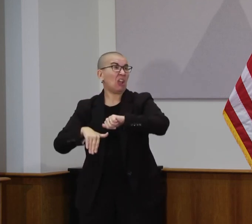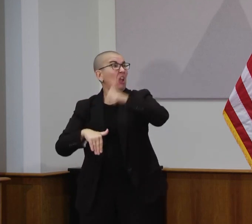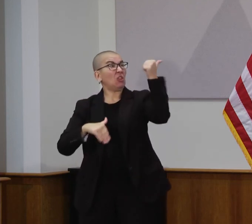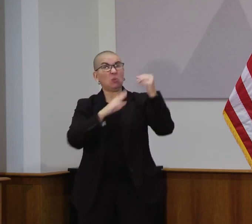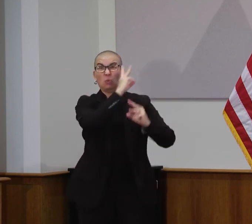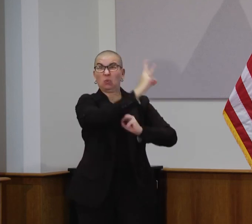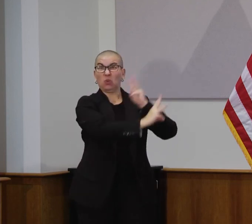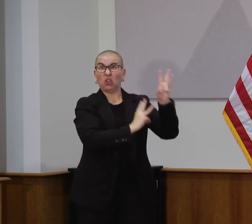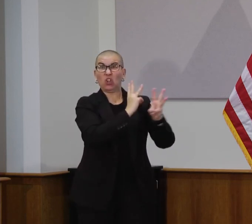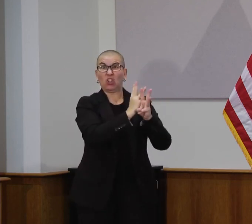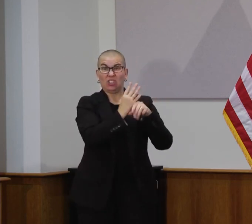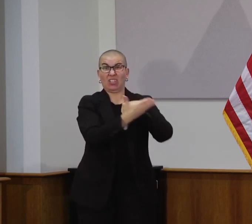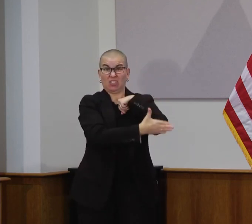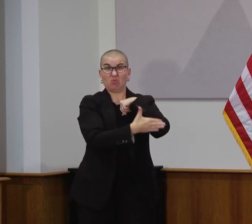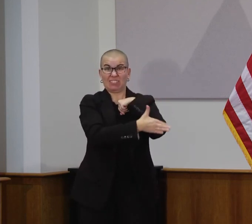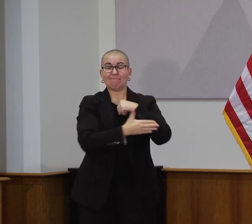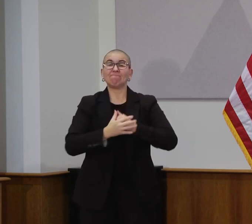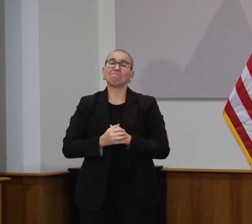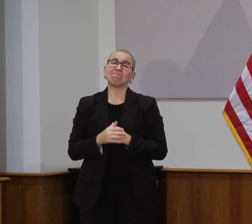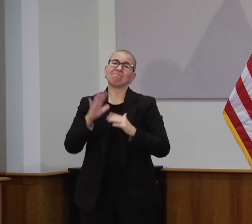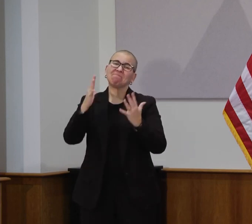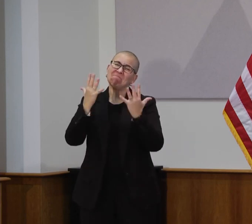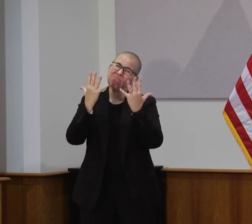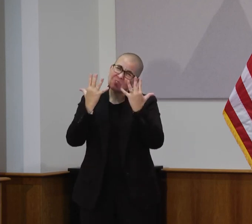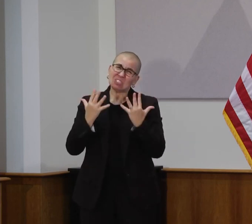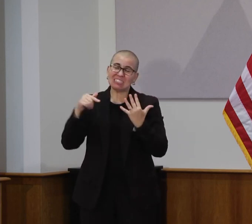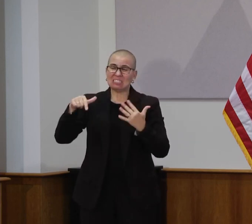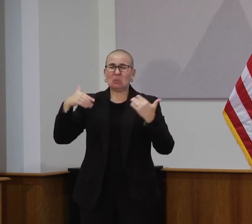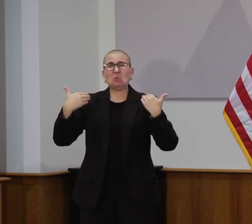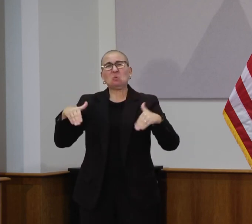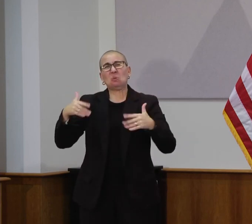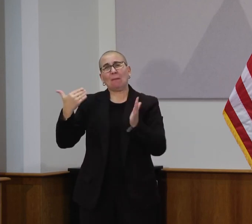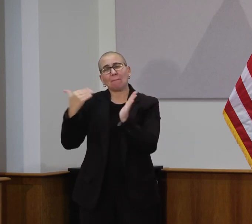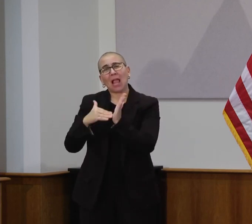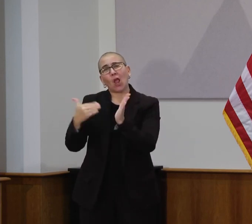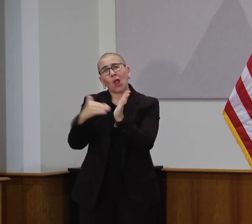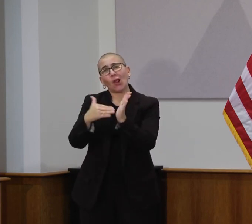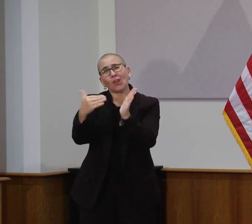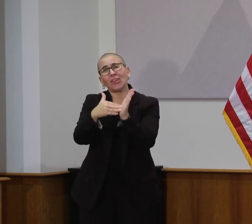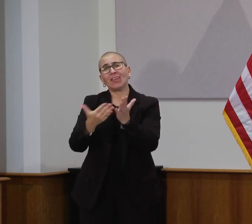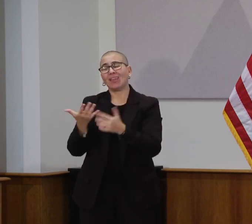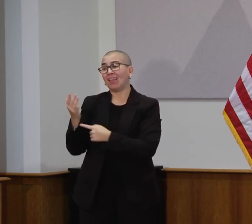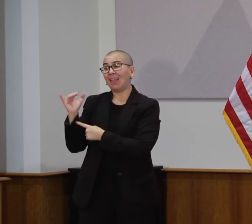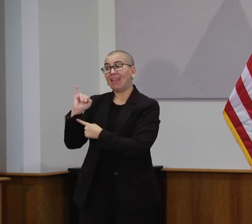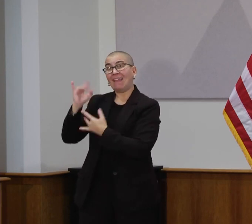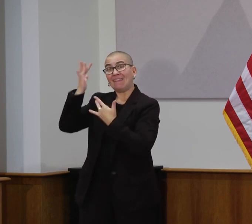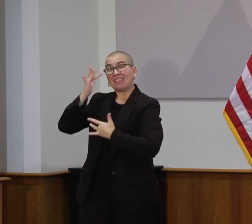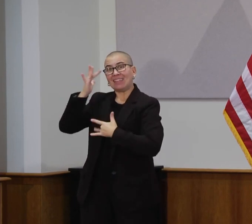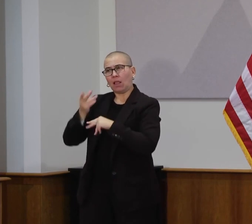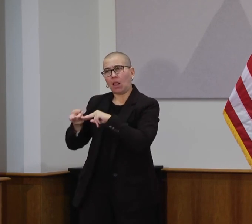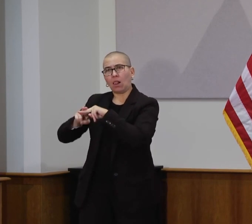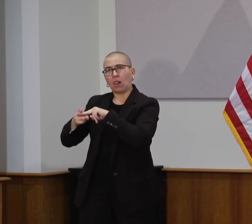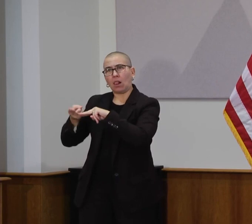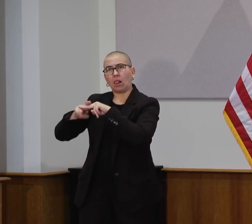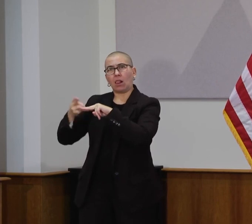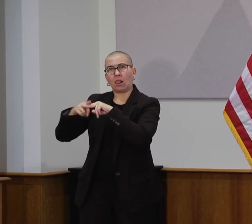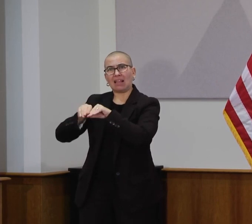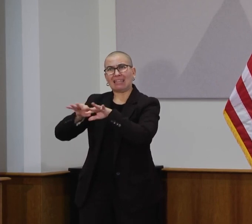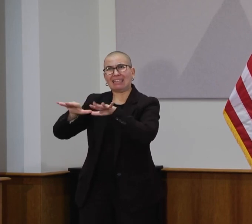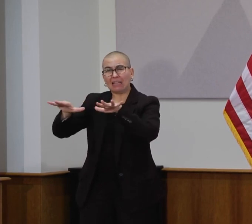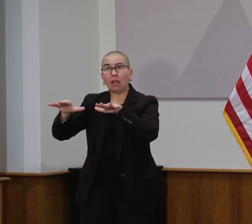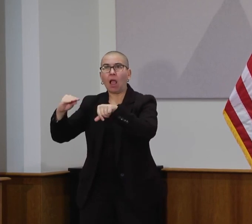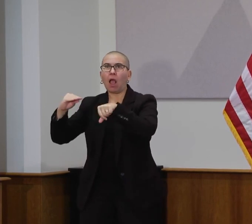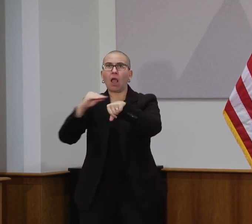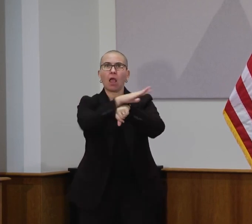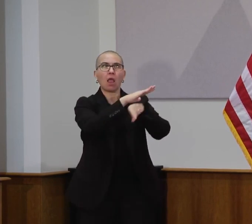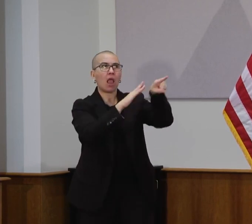very unfortunate pattern that once infection rates go up, hospitalization rates go up, and that is quickly followed by ICU